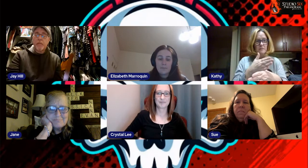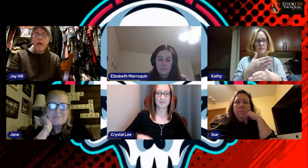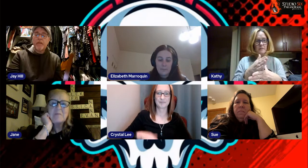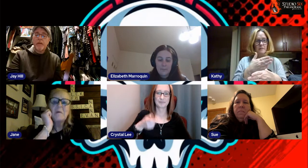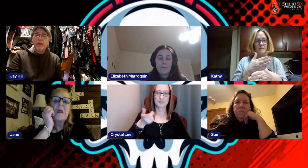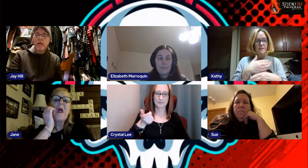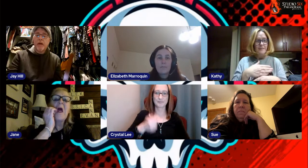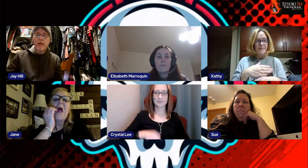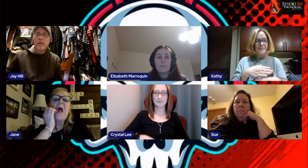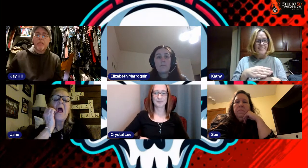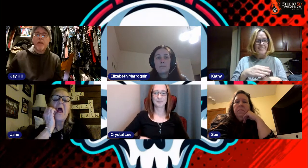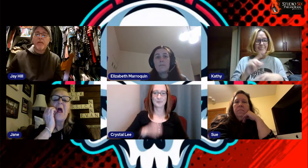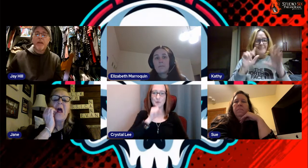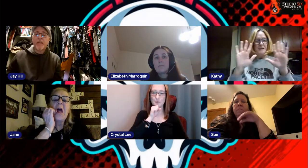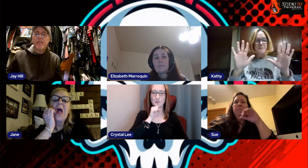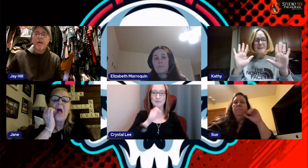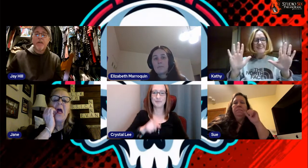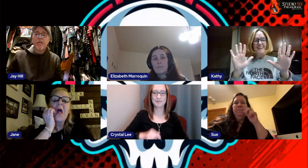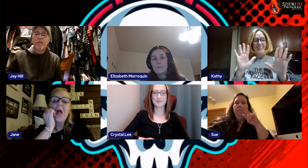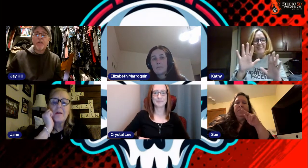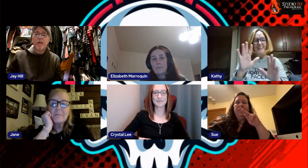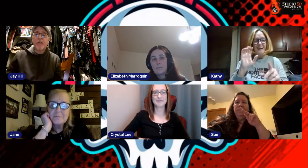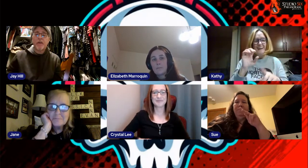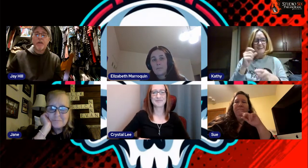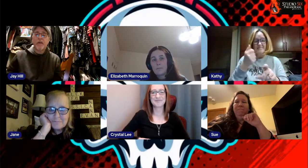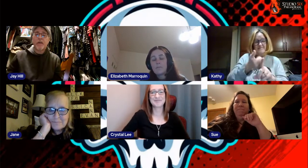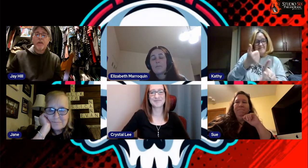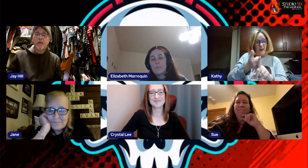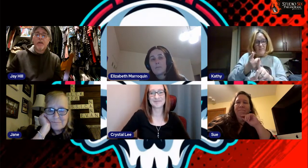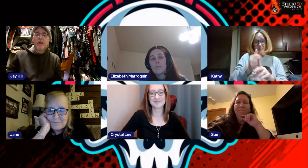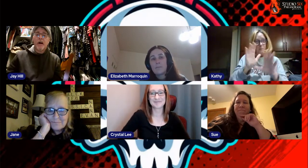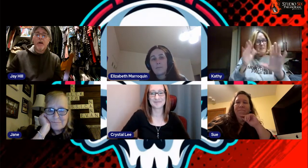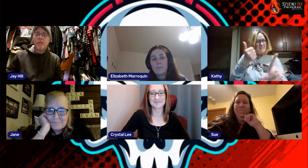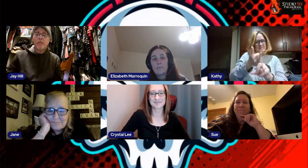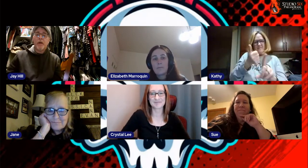That's amazing. Yeah, that's amazing in itself.